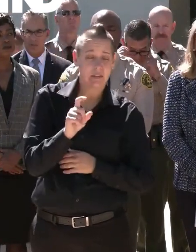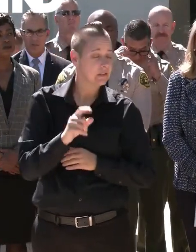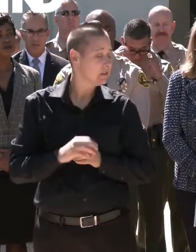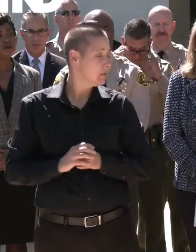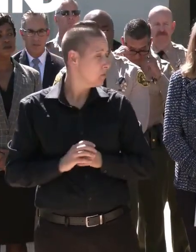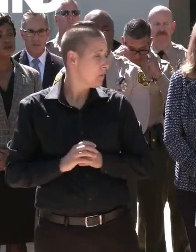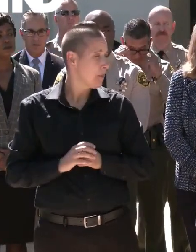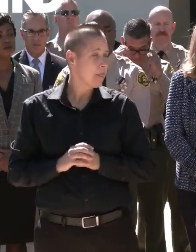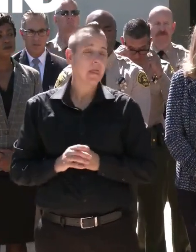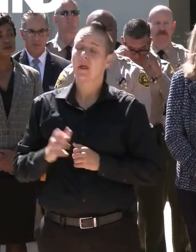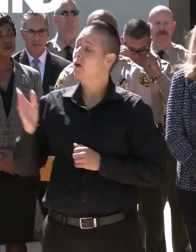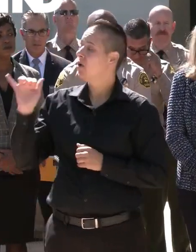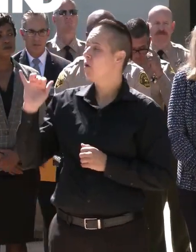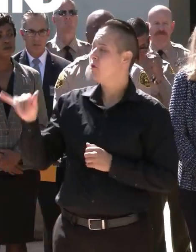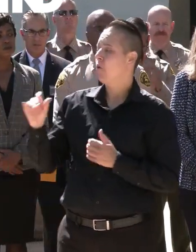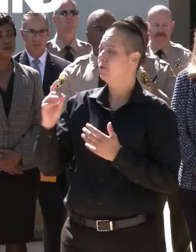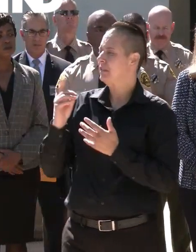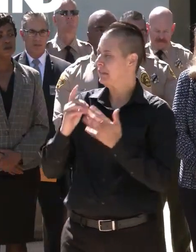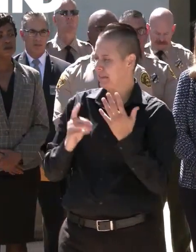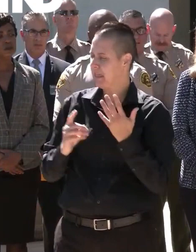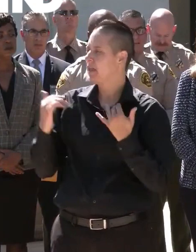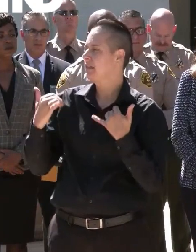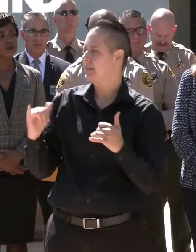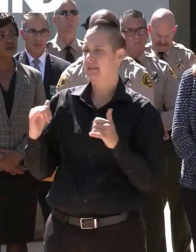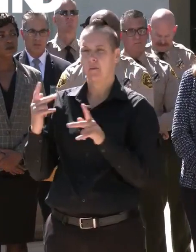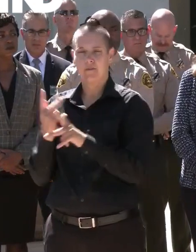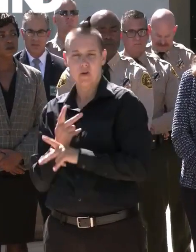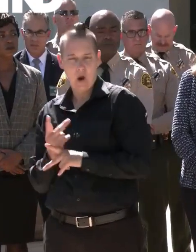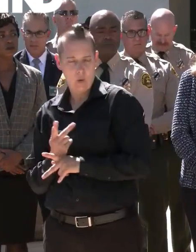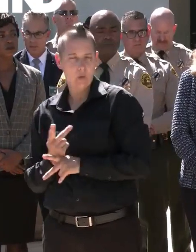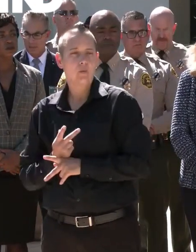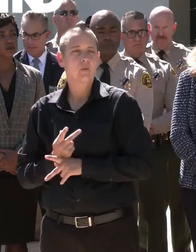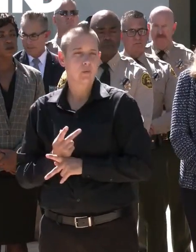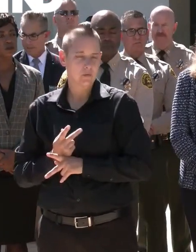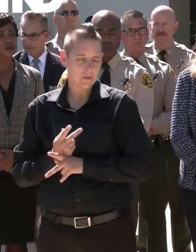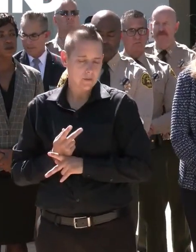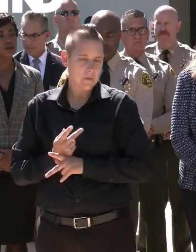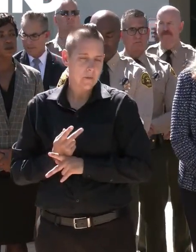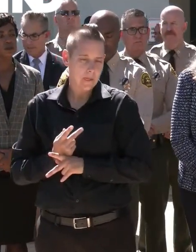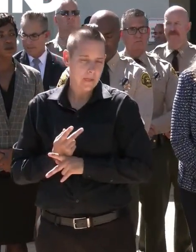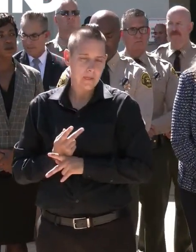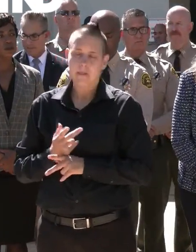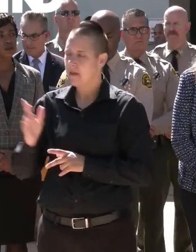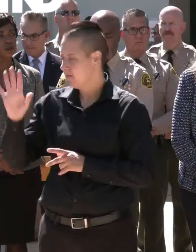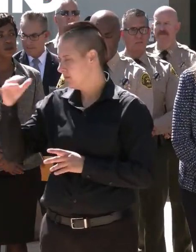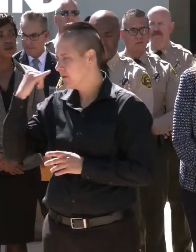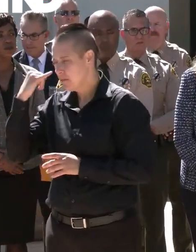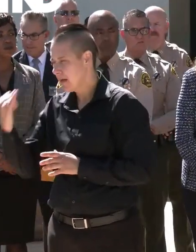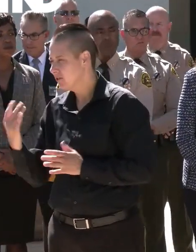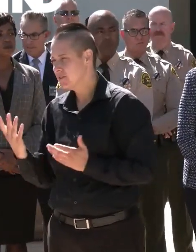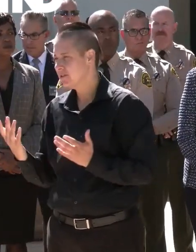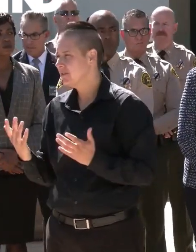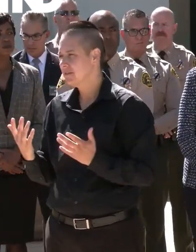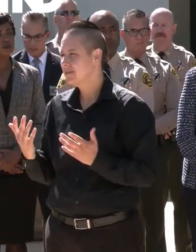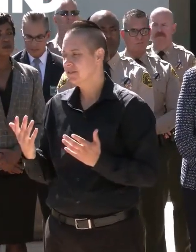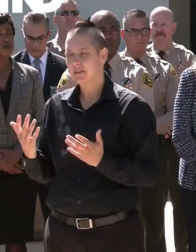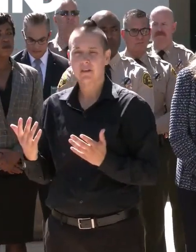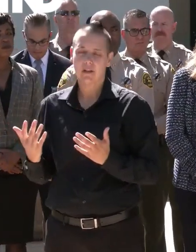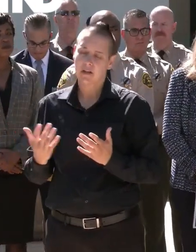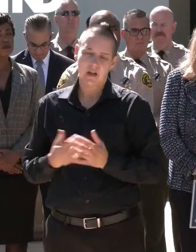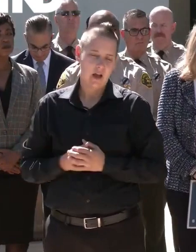public? Will it be private? Those are all details that are still being worked out. As you can imagine,